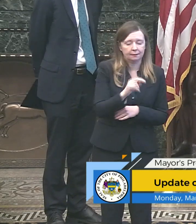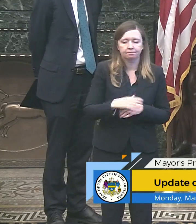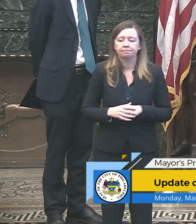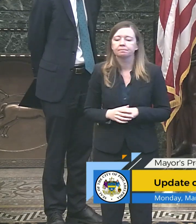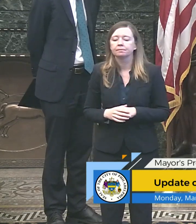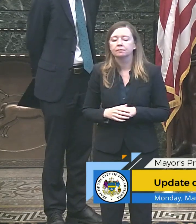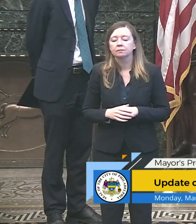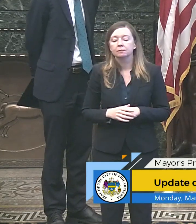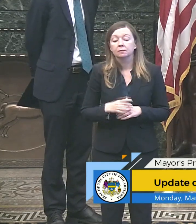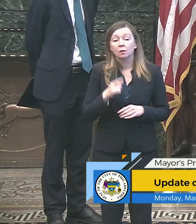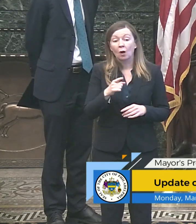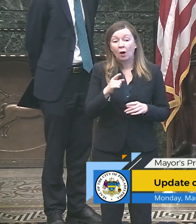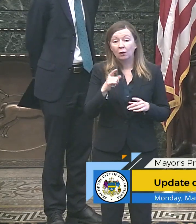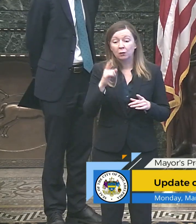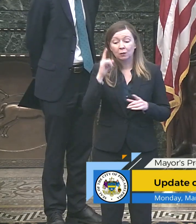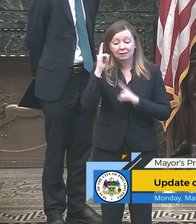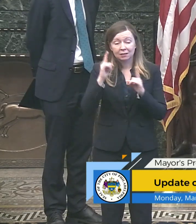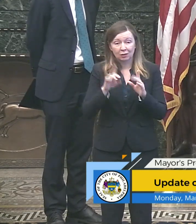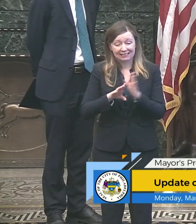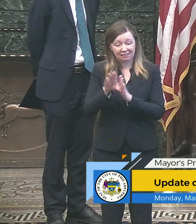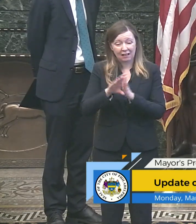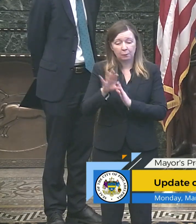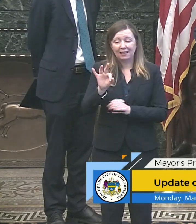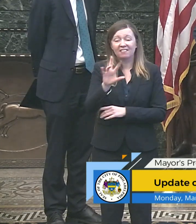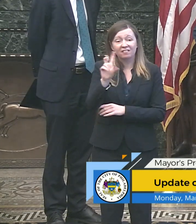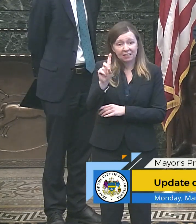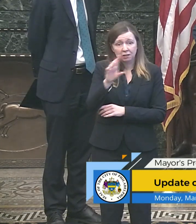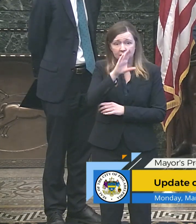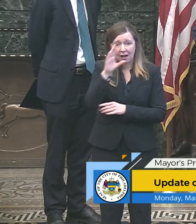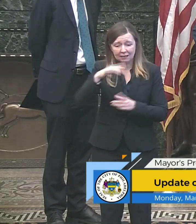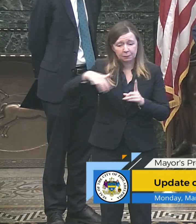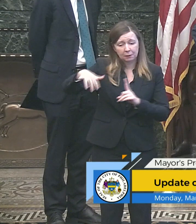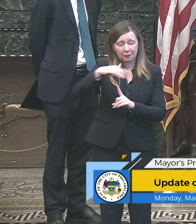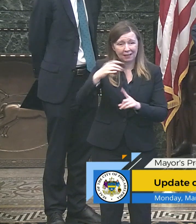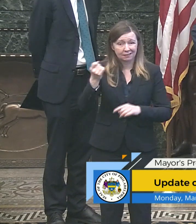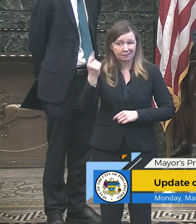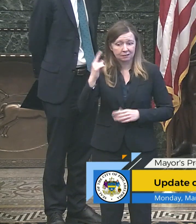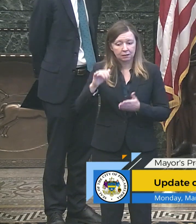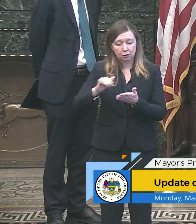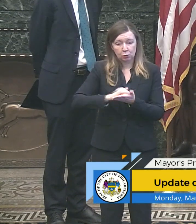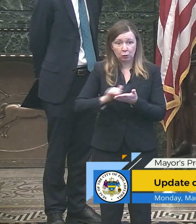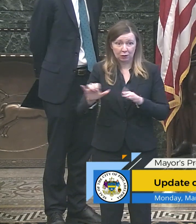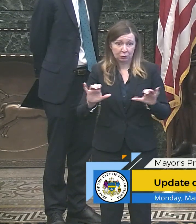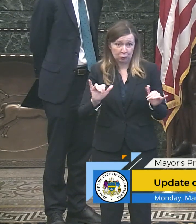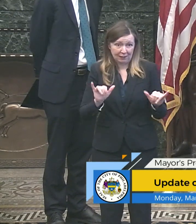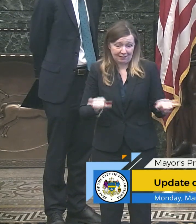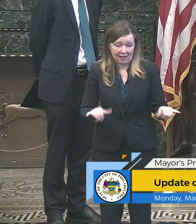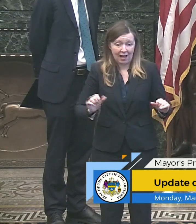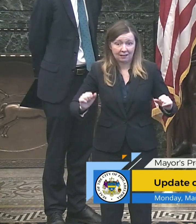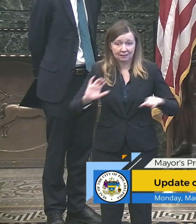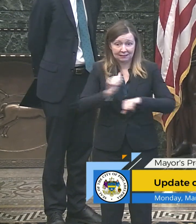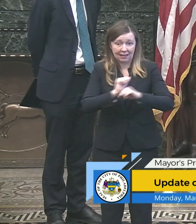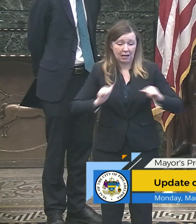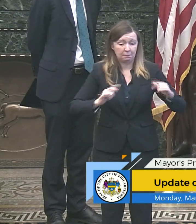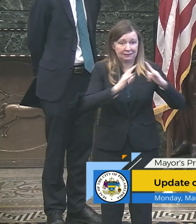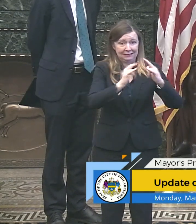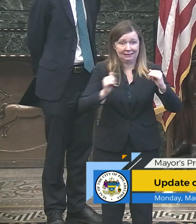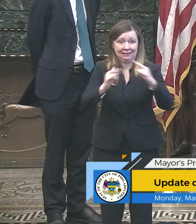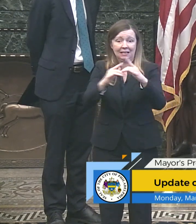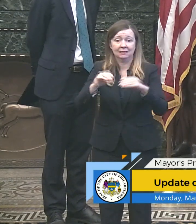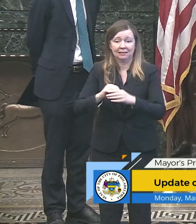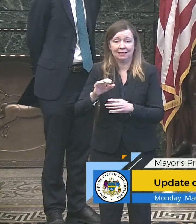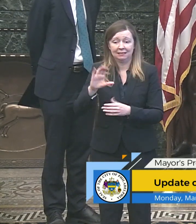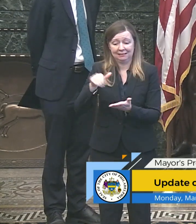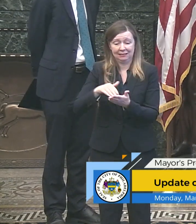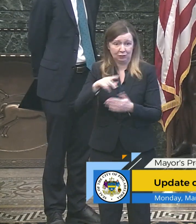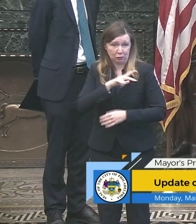considering developing field hospital space. I know New York now is putting some beds and tents in Central Park. Is that on your mind at all? At